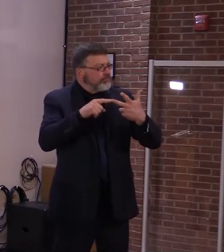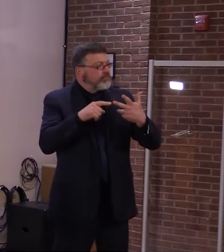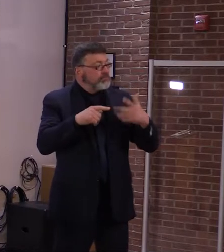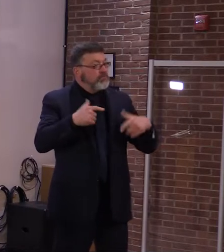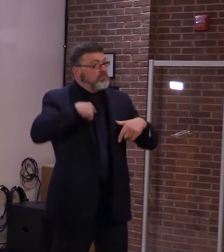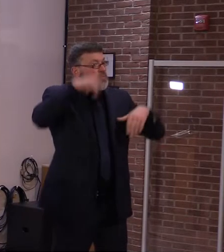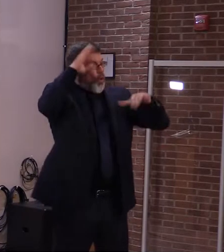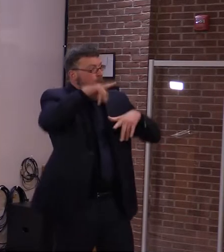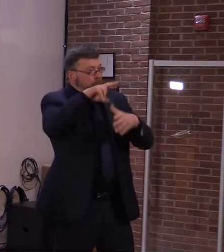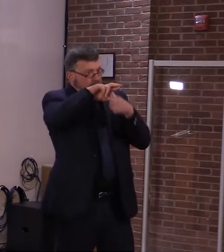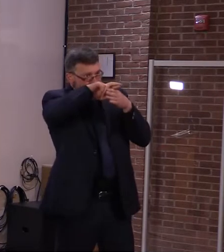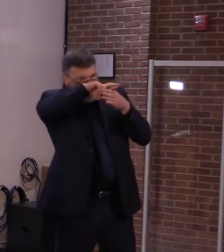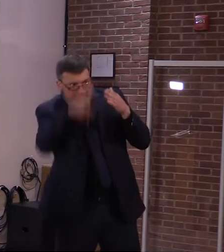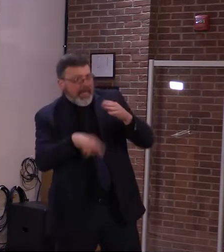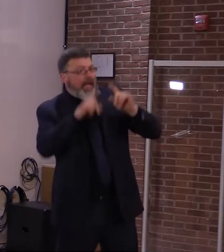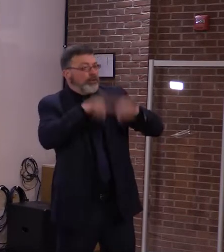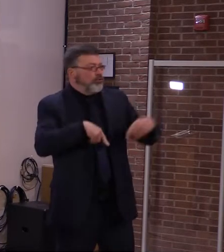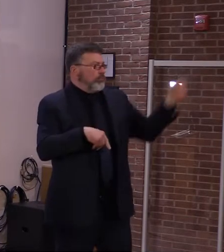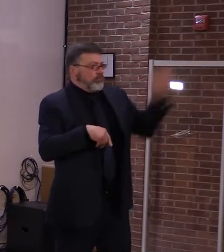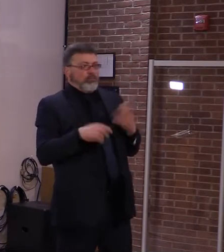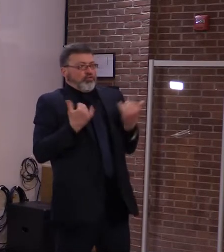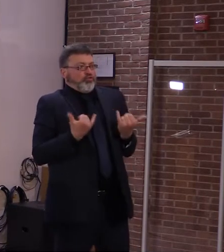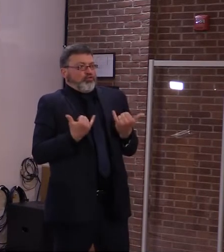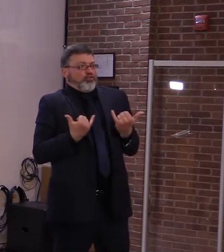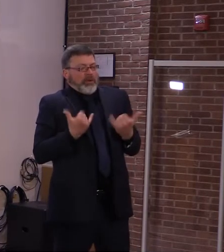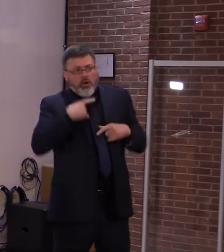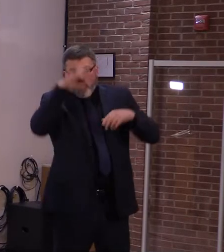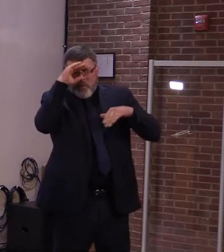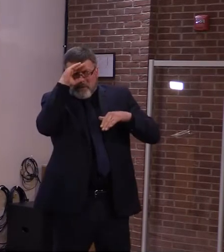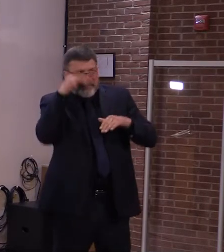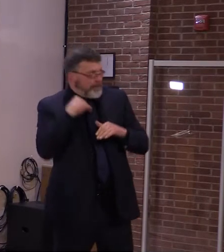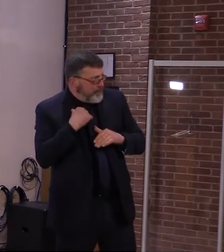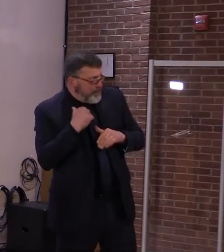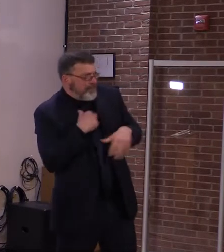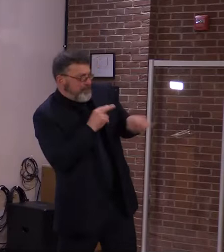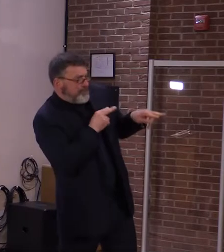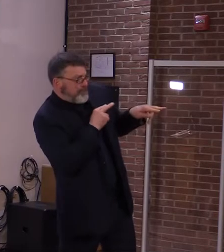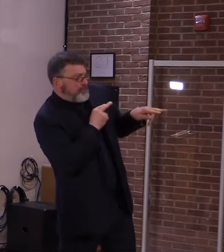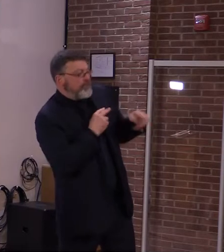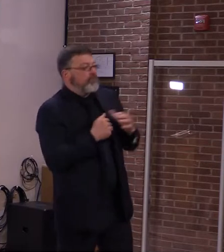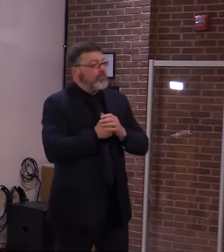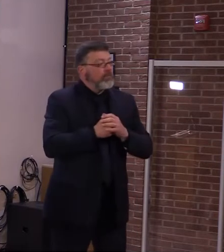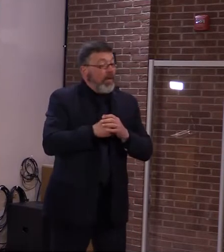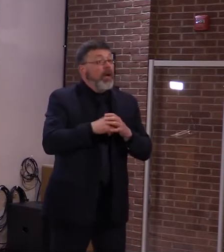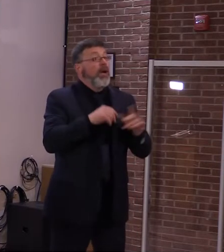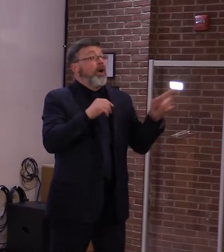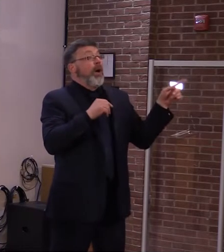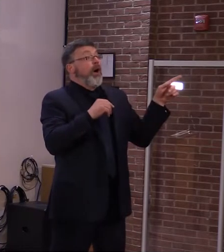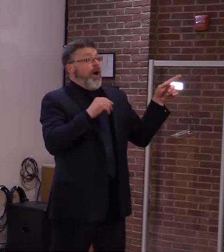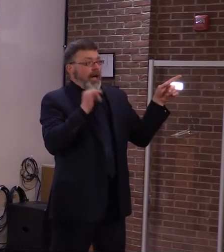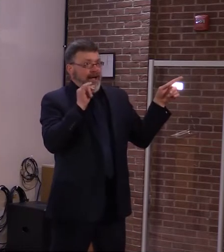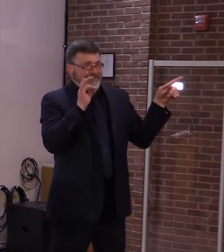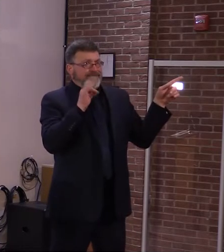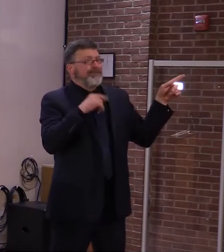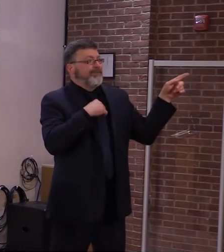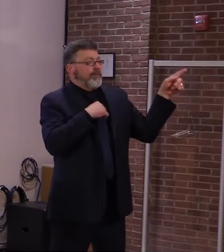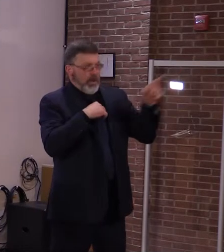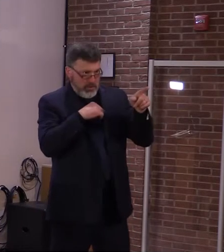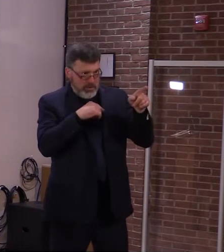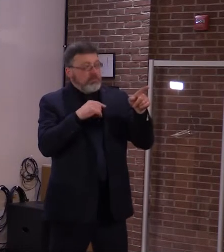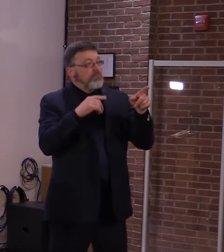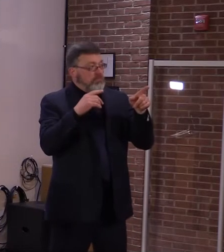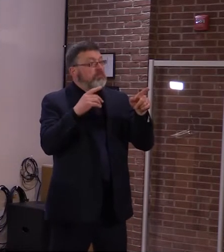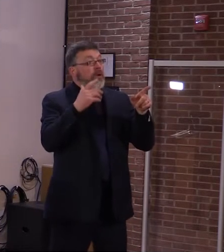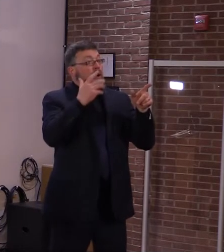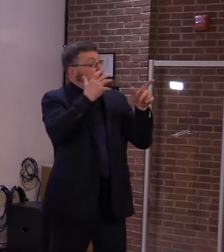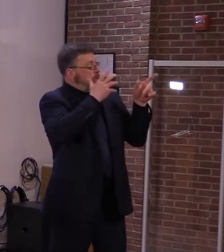afternoon. But during this pause, we have been watching closely and planning. Depending on the outcomes of the advisory committee,